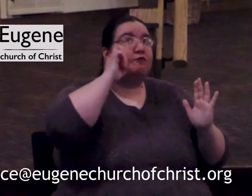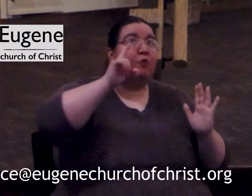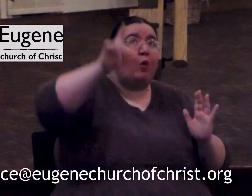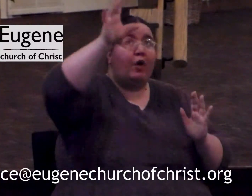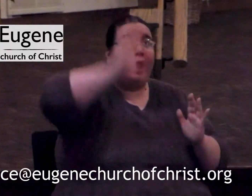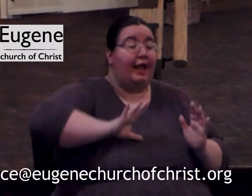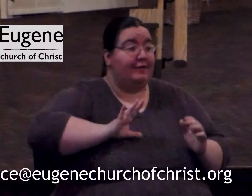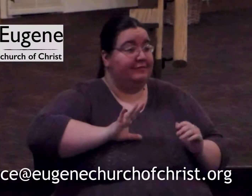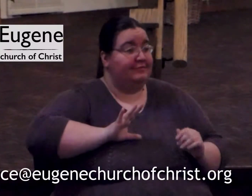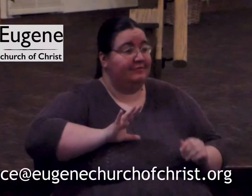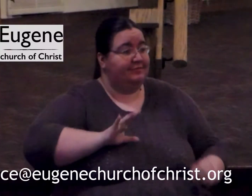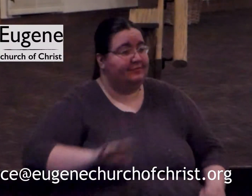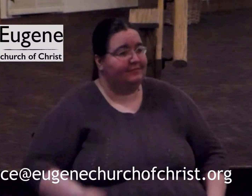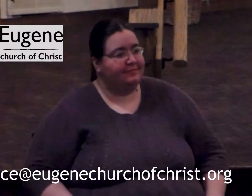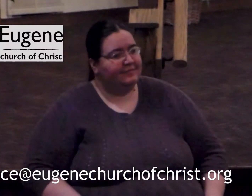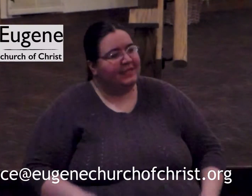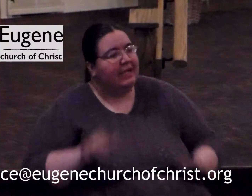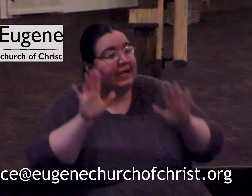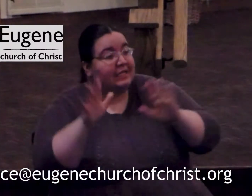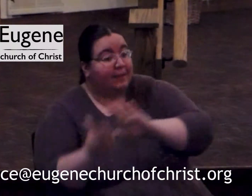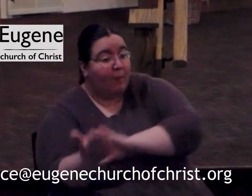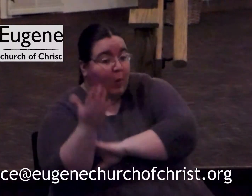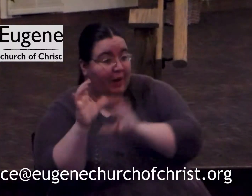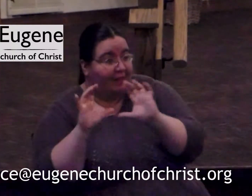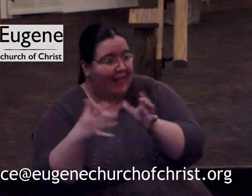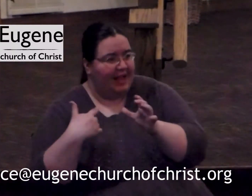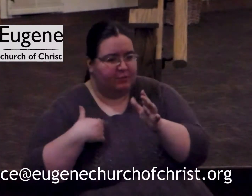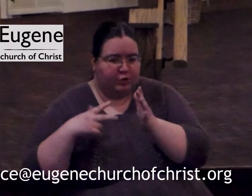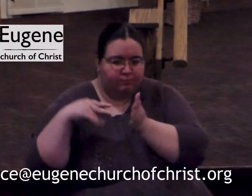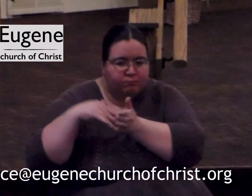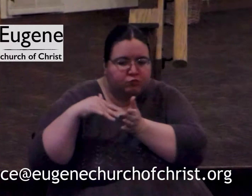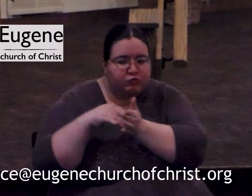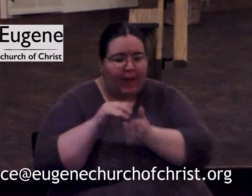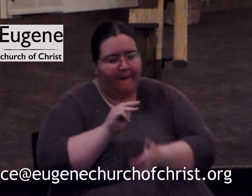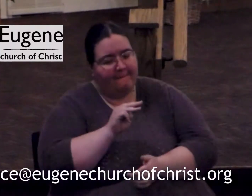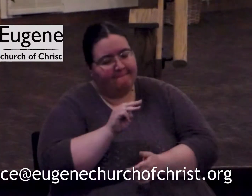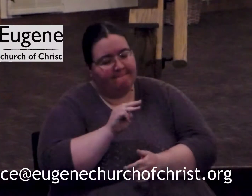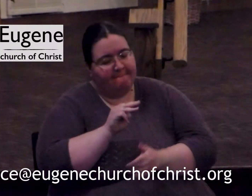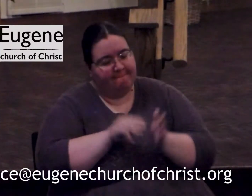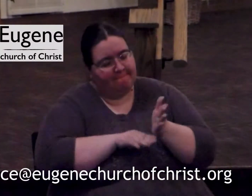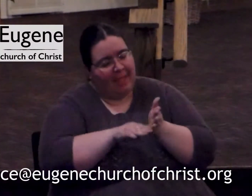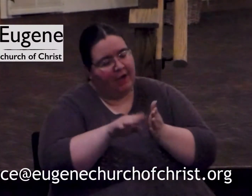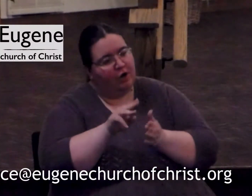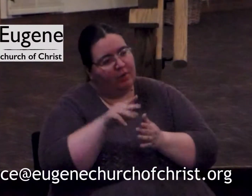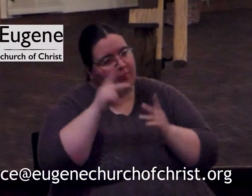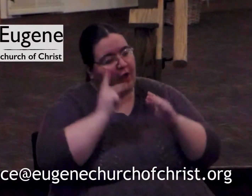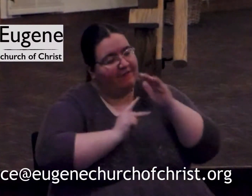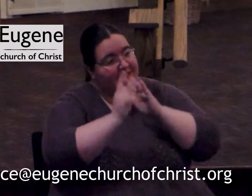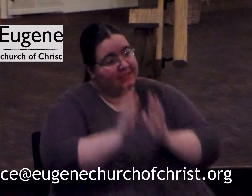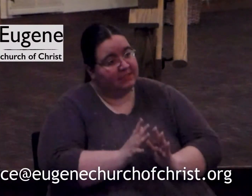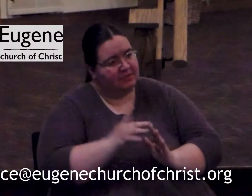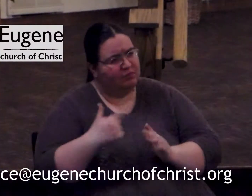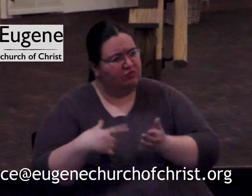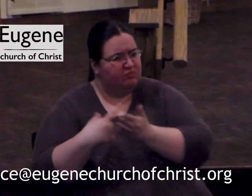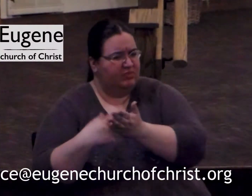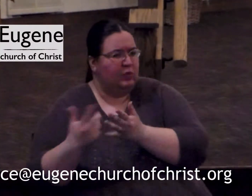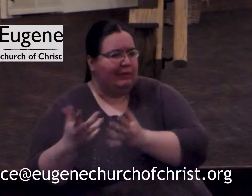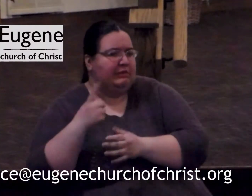Sunday mornings, we're going through the minor prophets. We've been talking more about what they say than how they've been reacted to. And the constant story of prophets